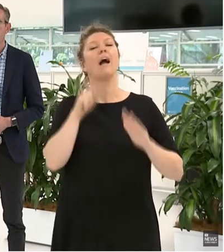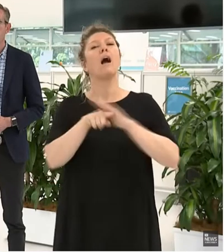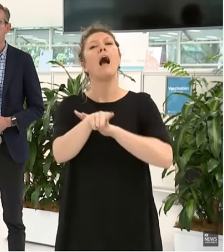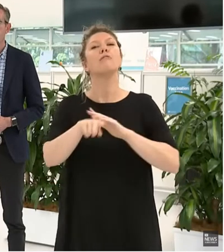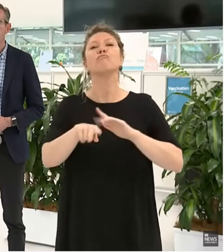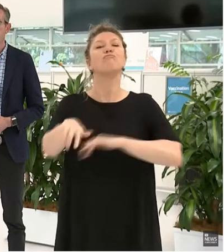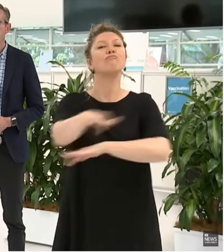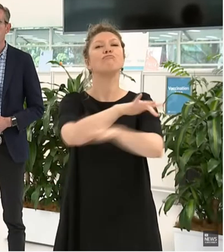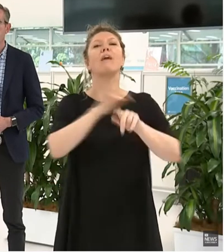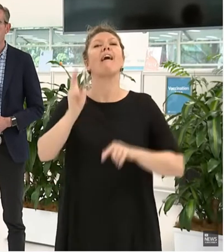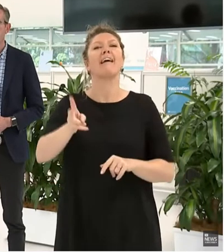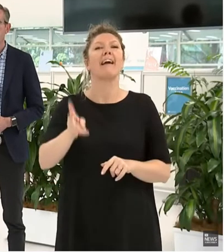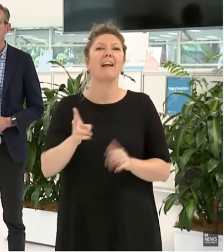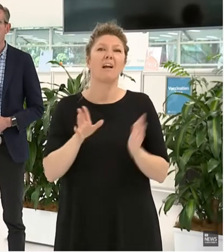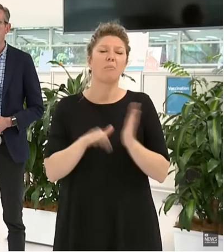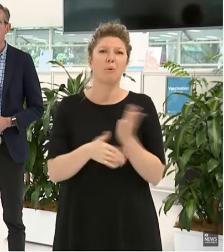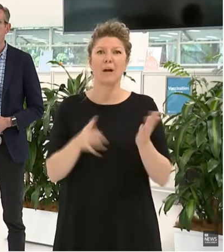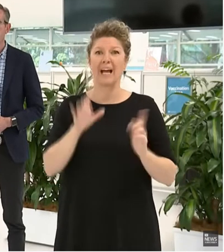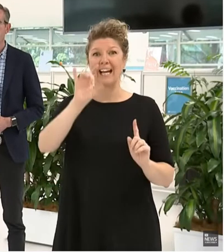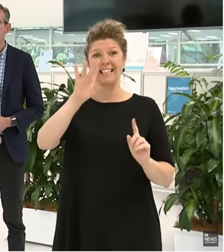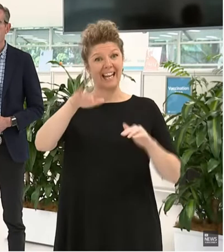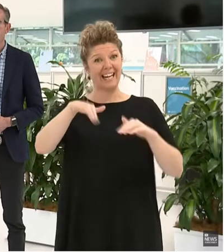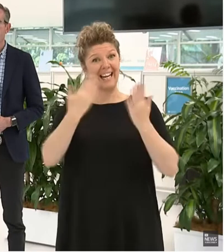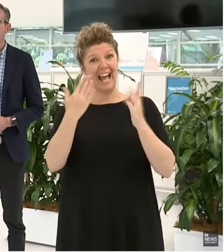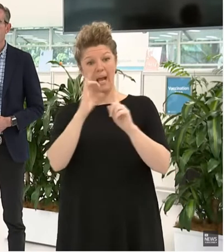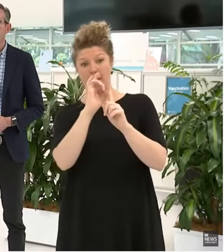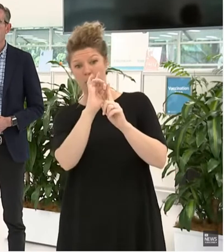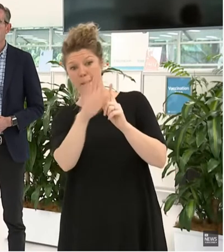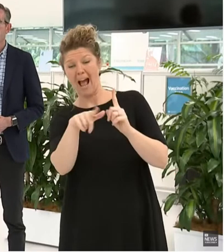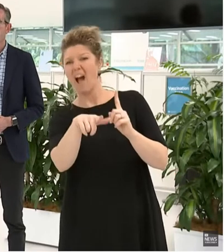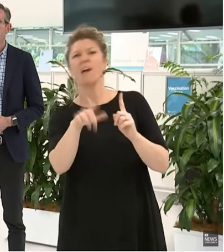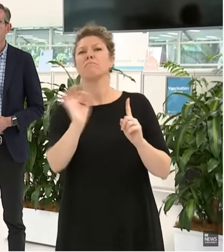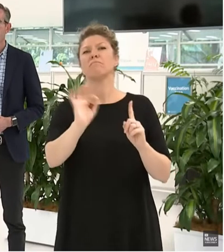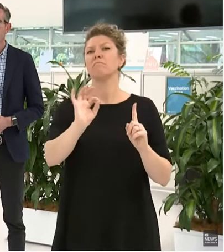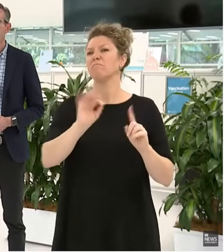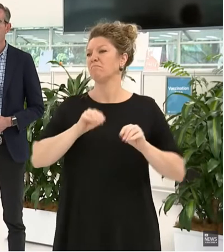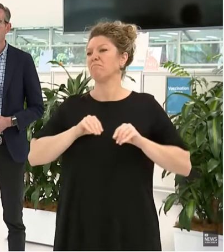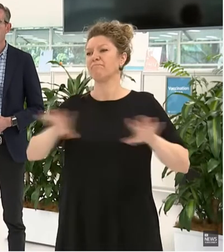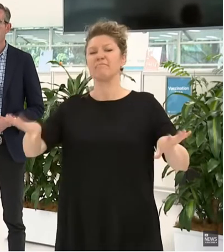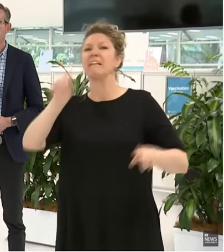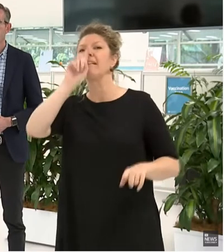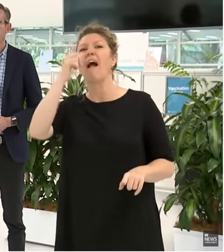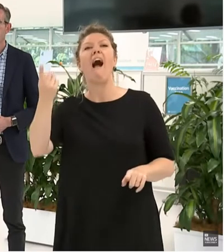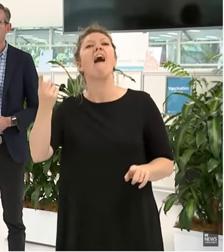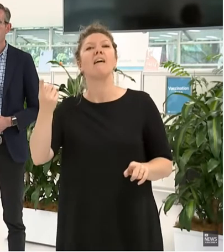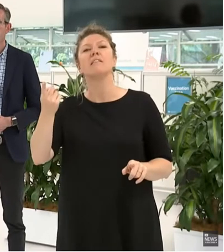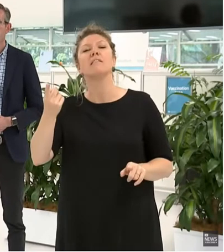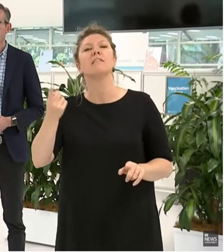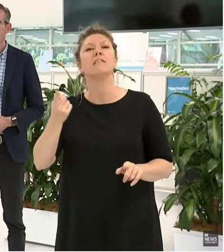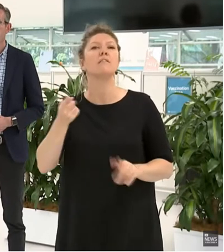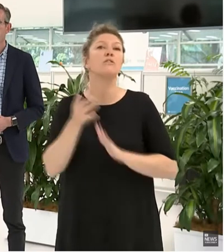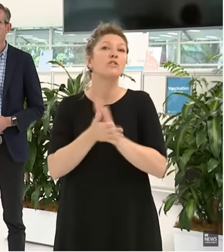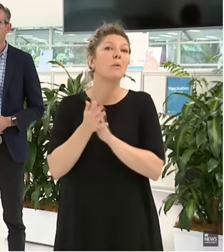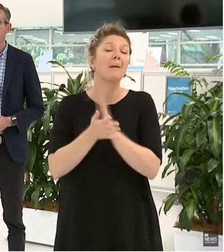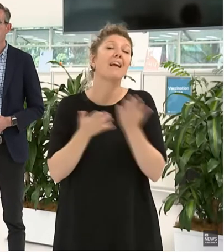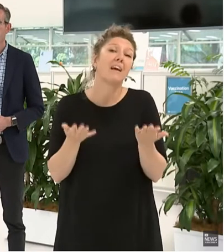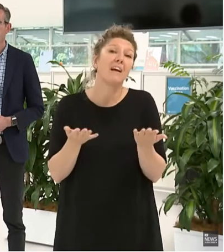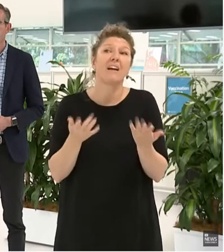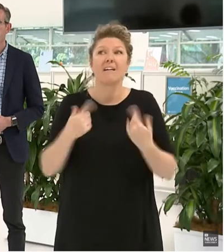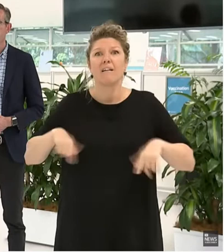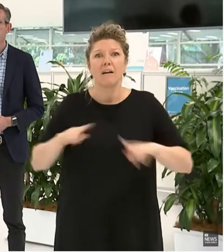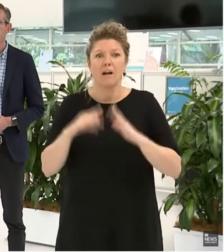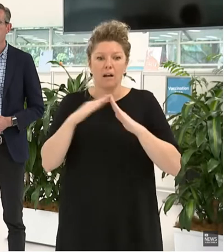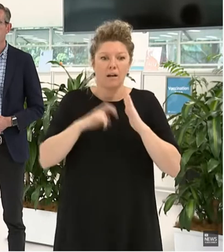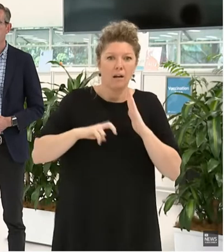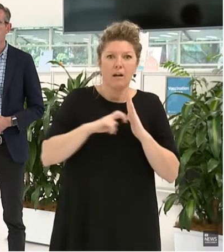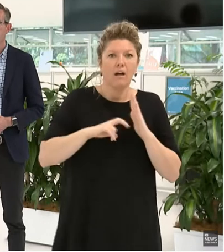we know that you are very unlikely at that point to be infectious. And that, again, will take the pressure off everybody